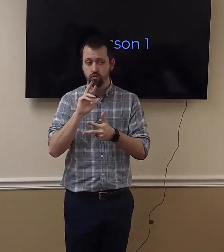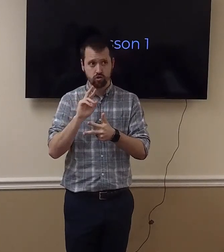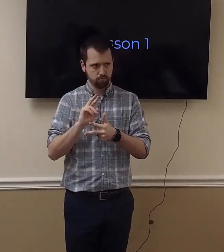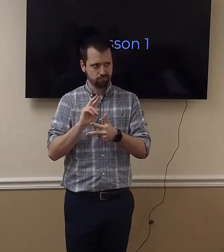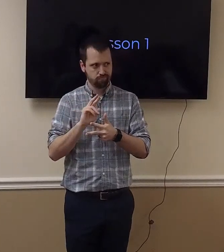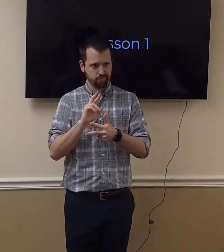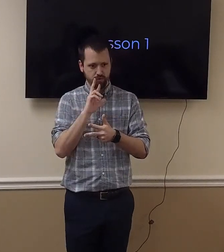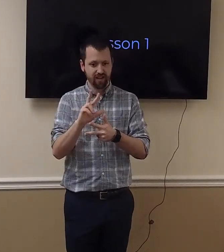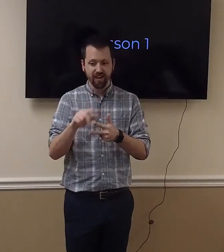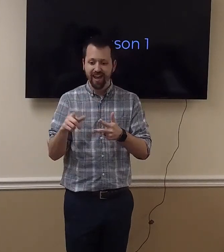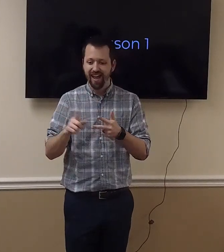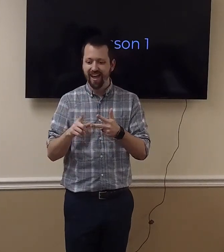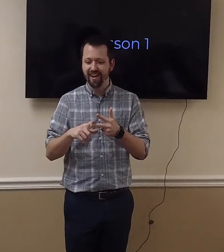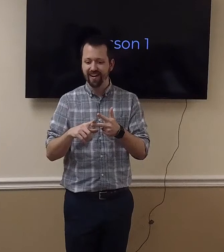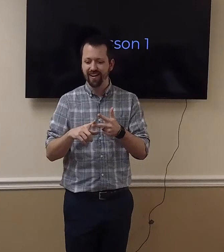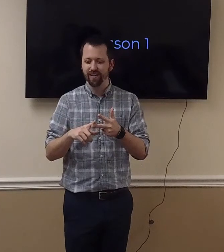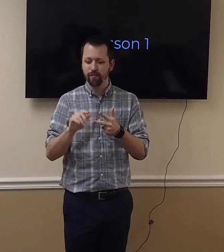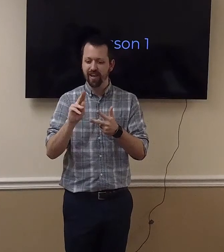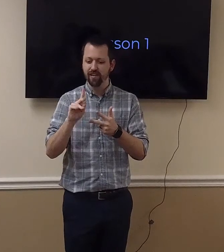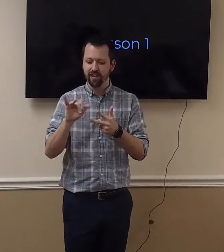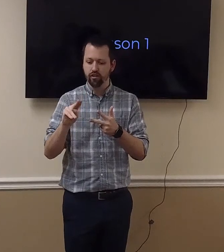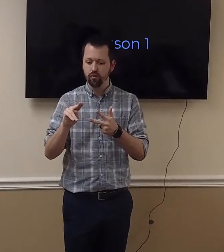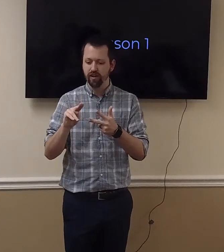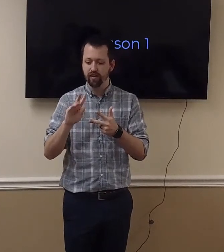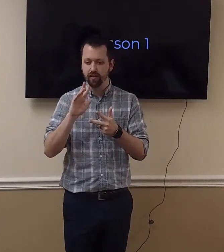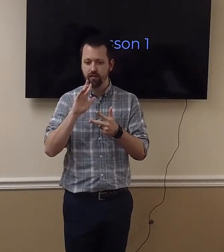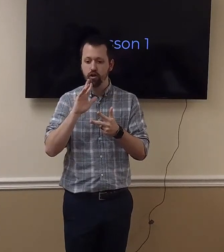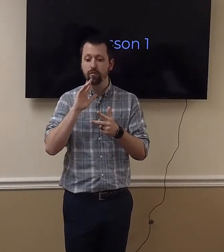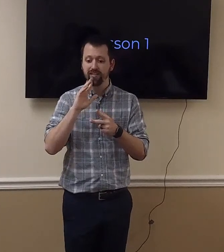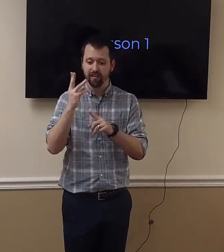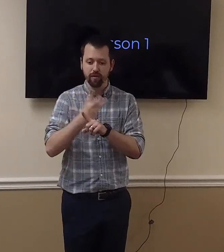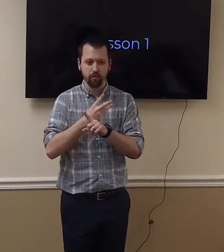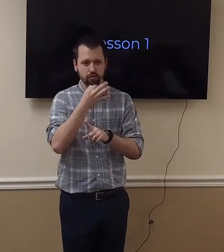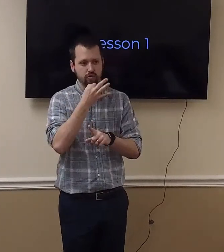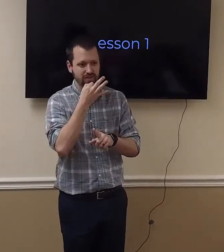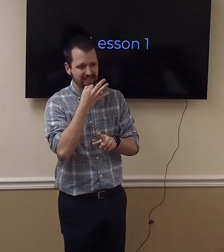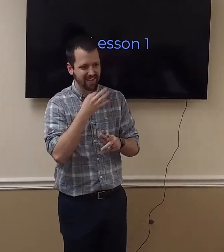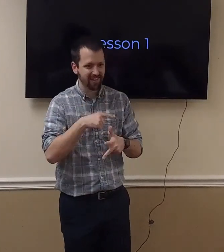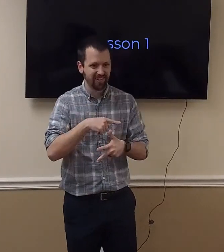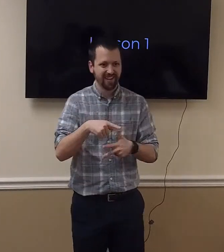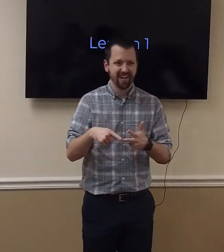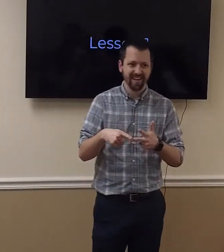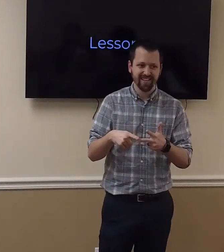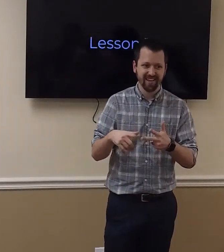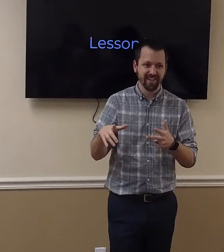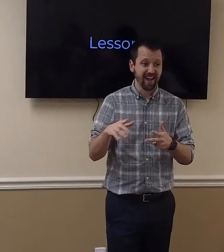who's 3, and Andalyn, who is going to be 6 months old soon. So, yes, I know,